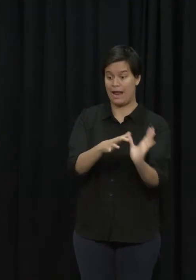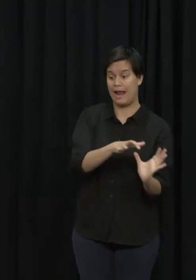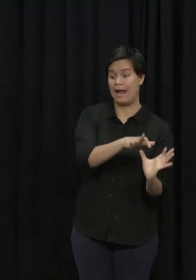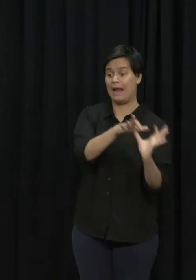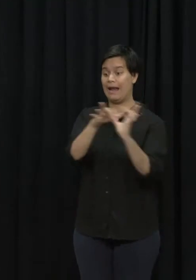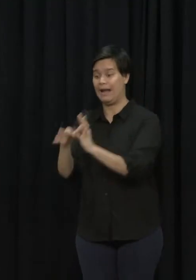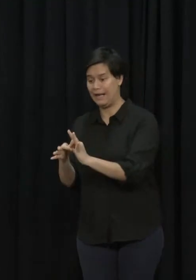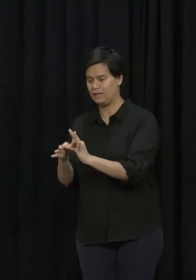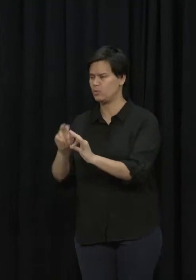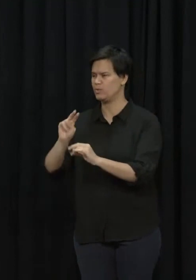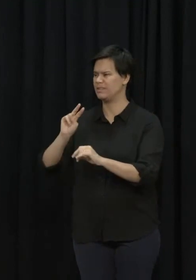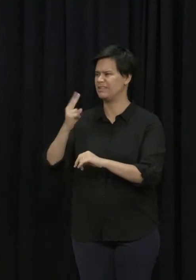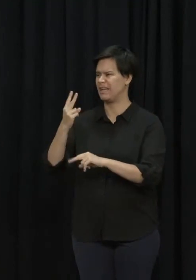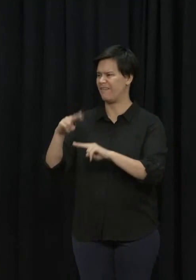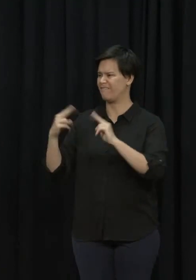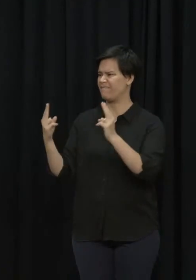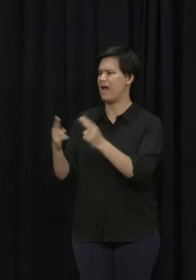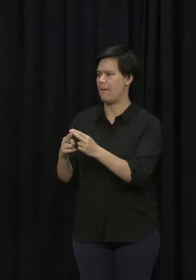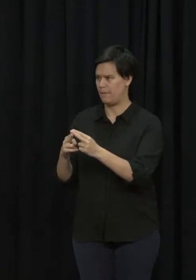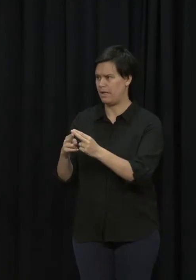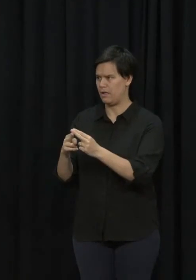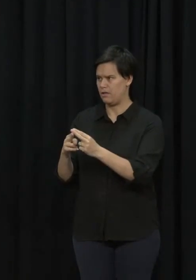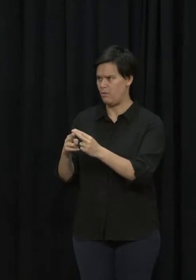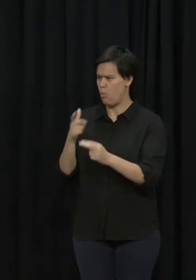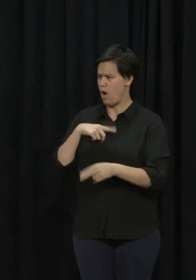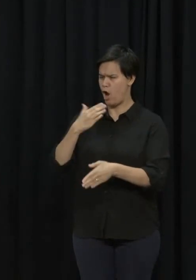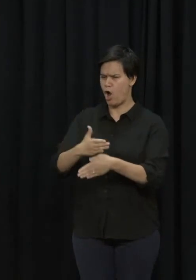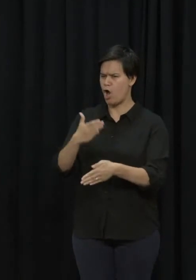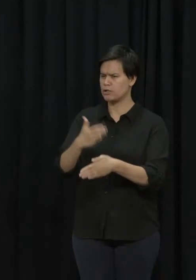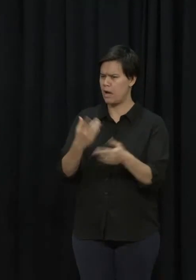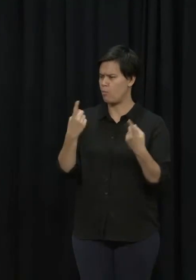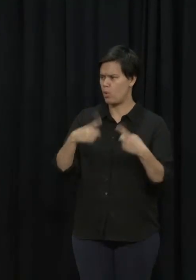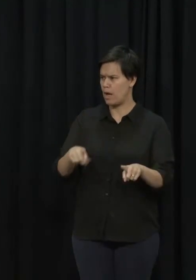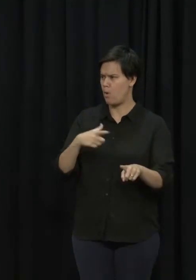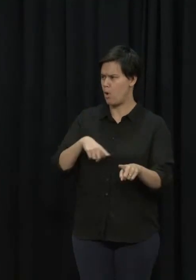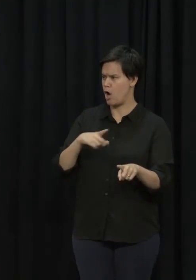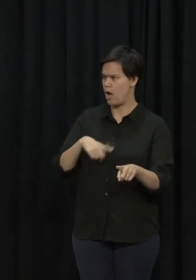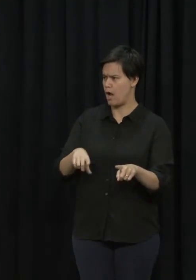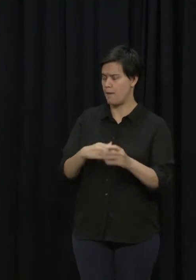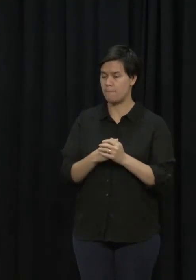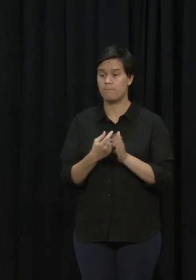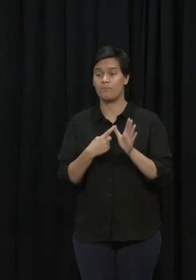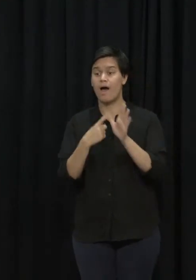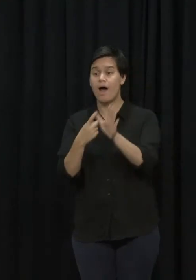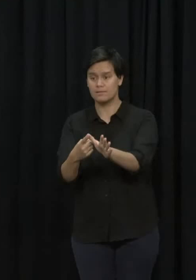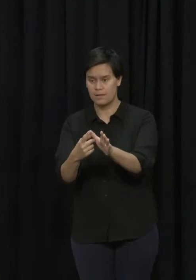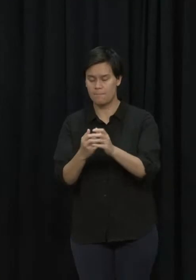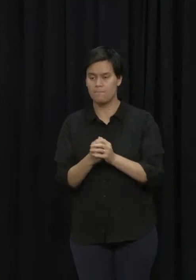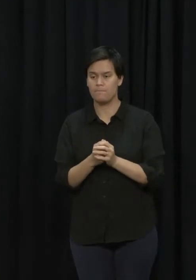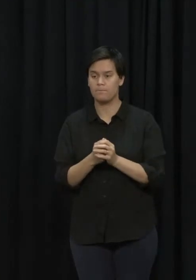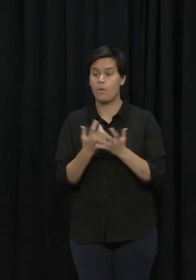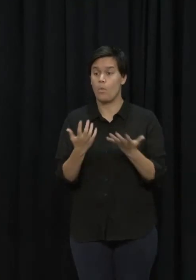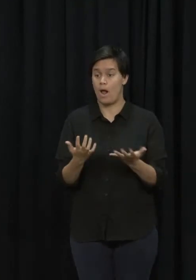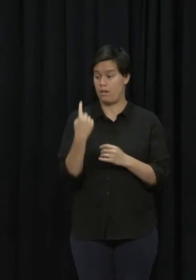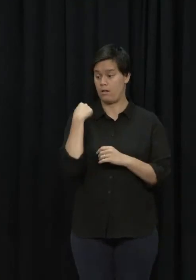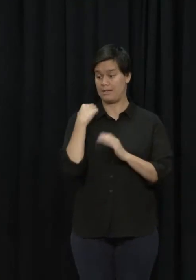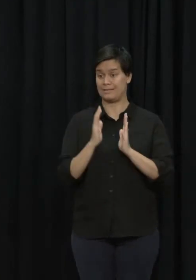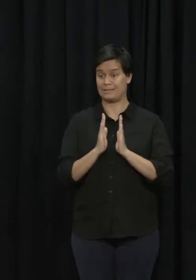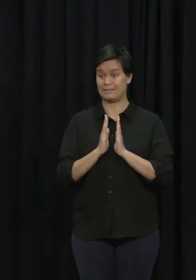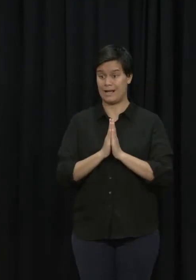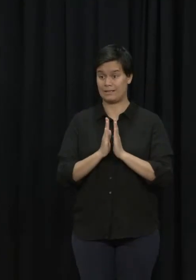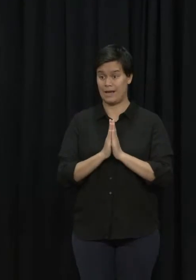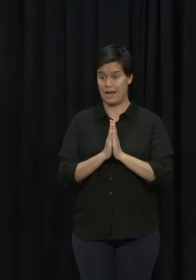second family? Happy to run through the timeline. Jump in, Dr. Bloomfield, if I miss a detail here. So, of course, on Sunday we